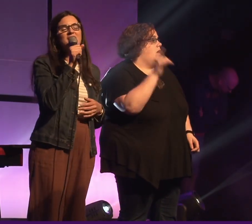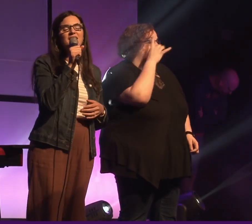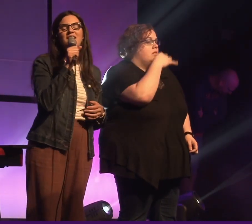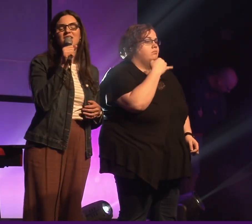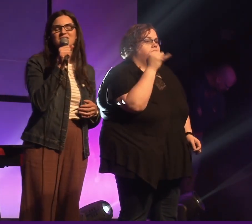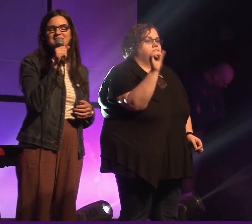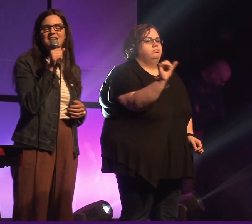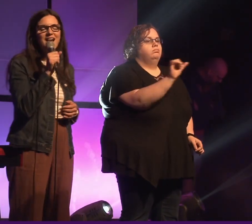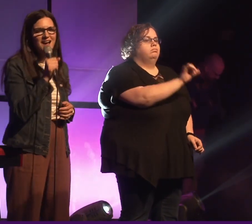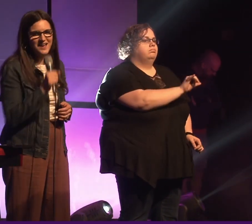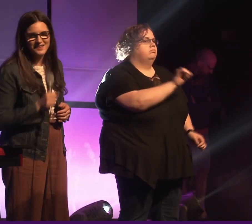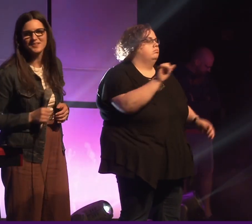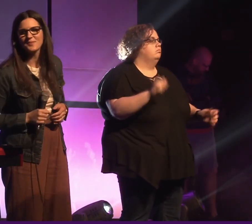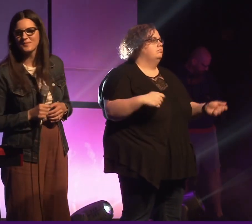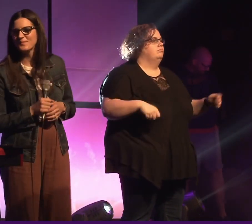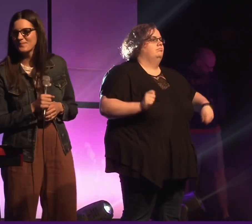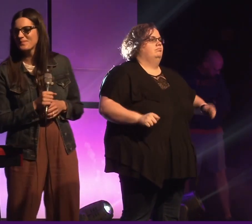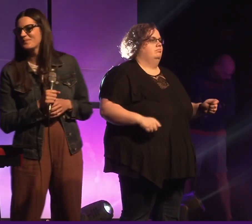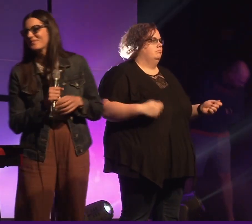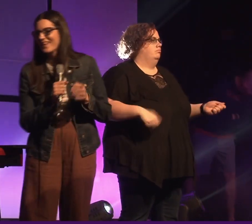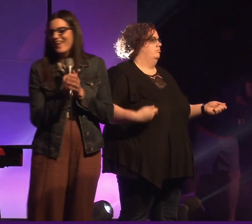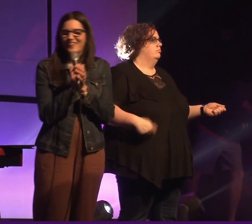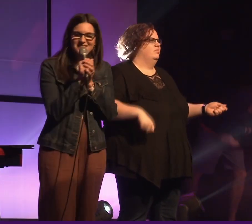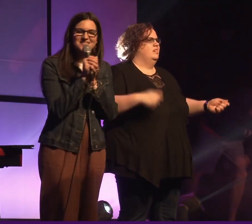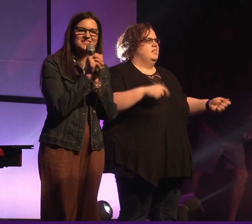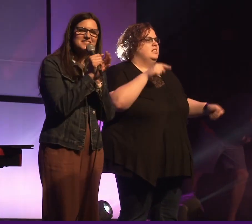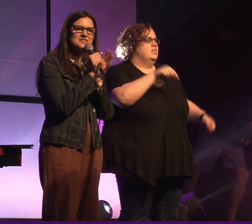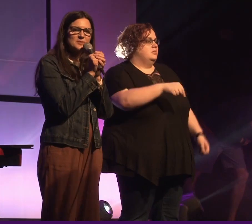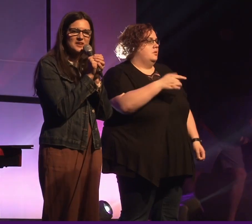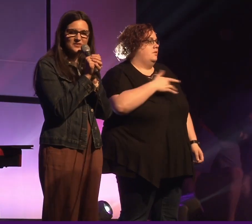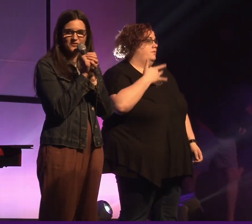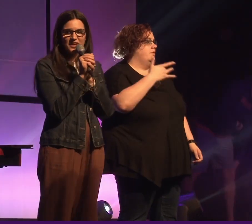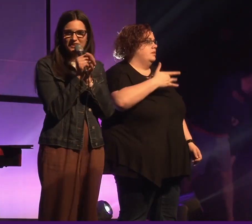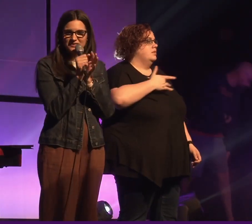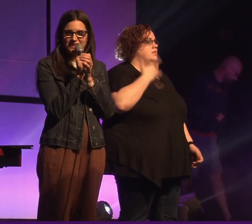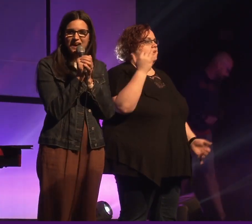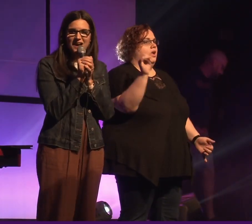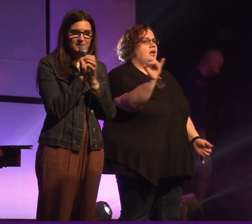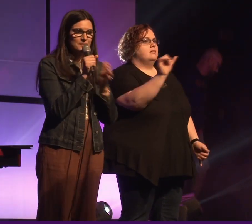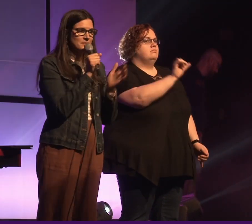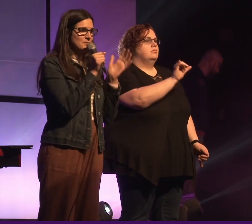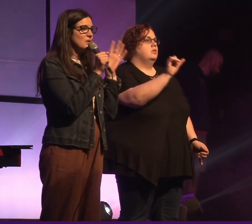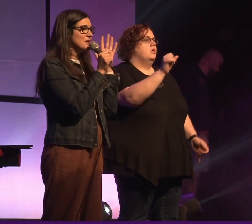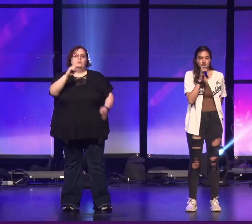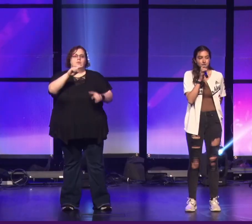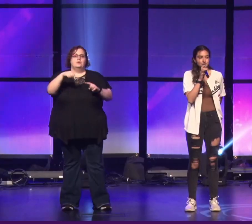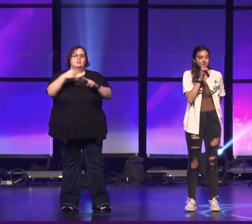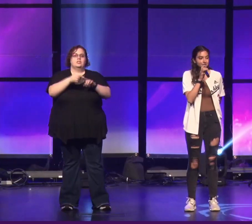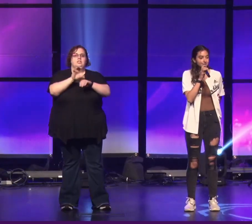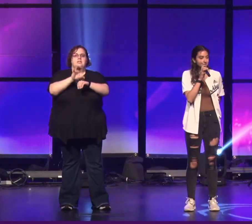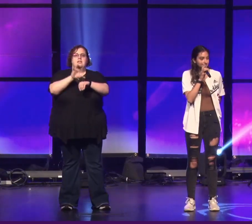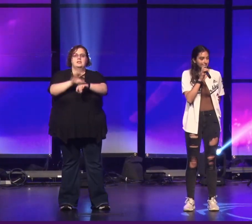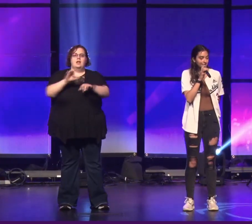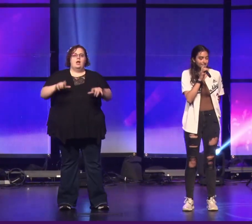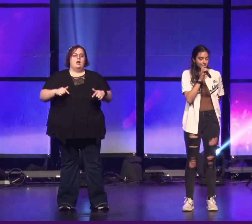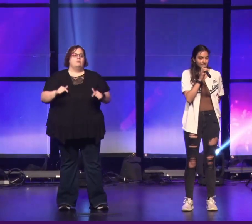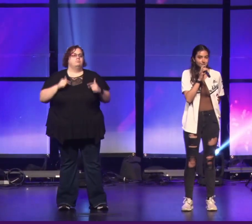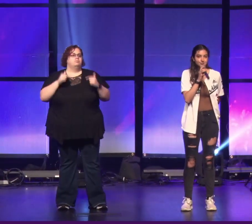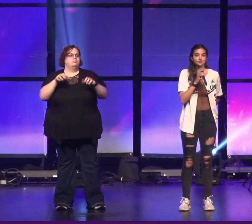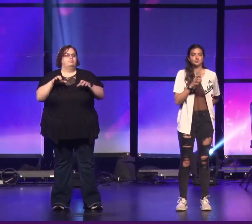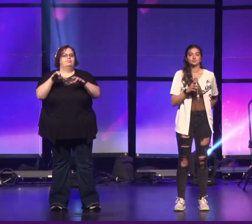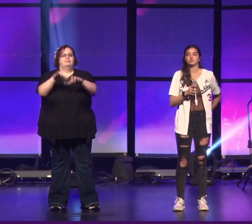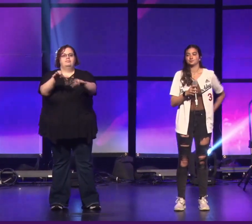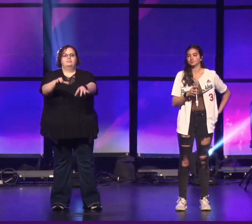This is what it looks like. This is what it feels like when the church is